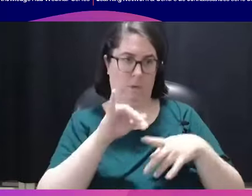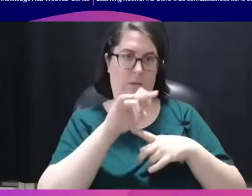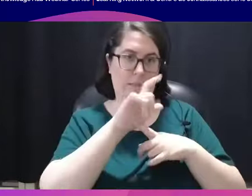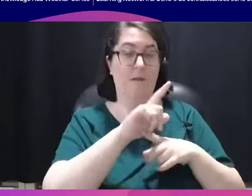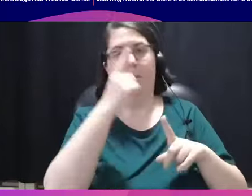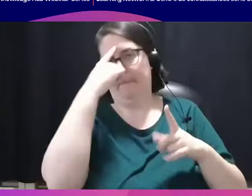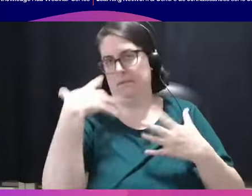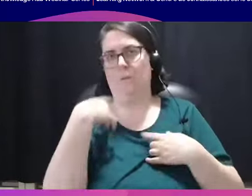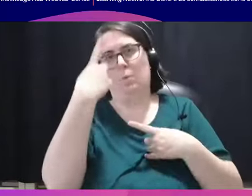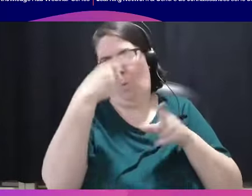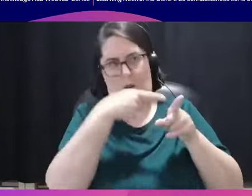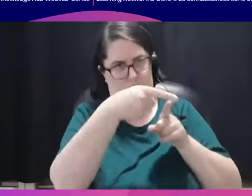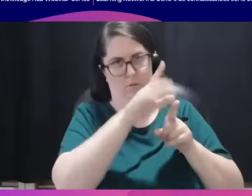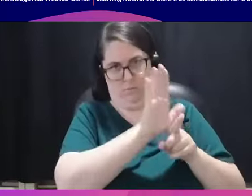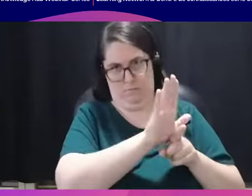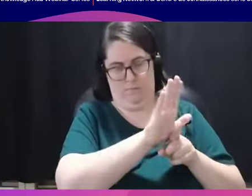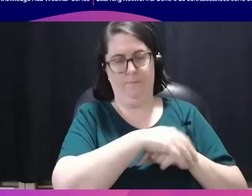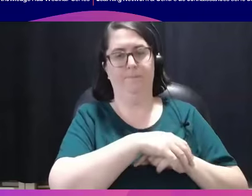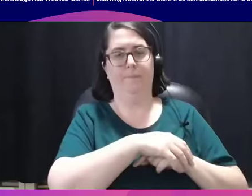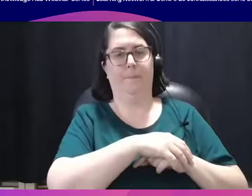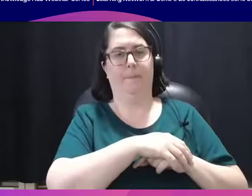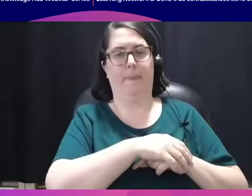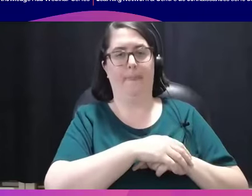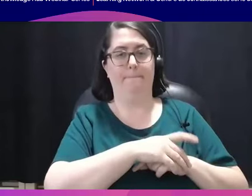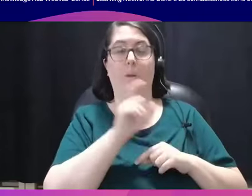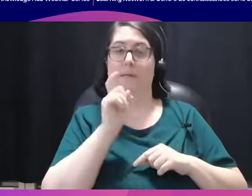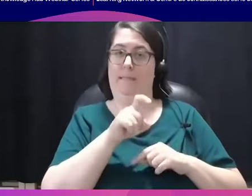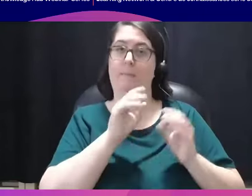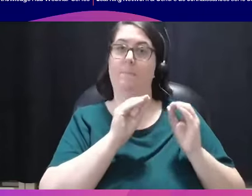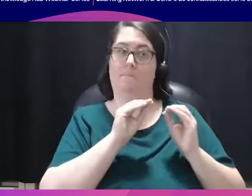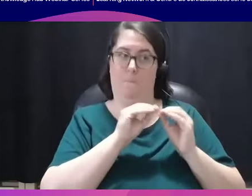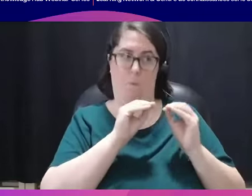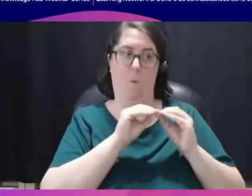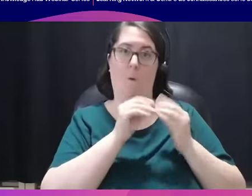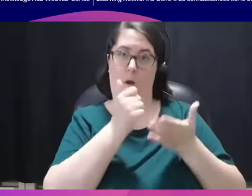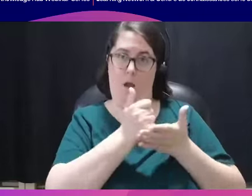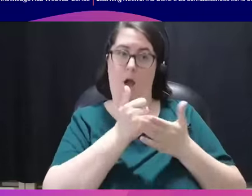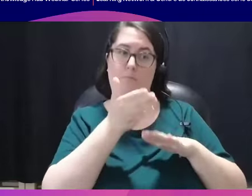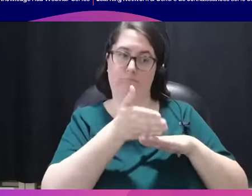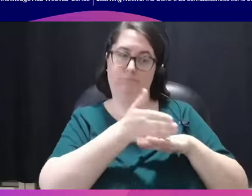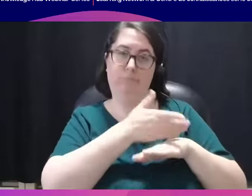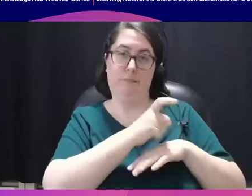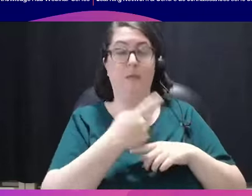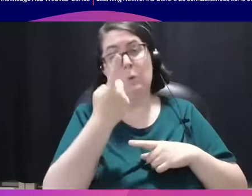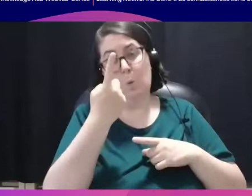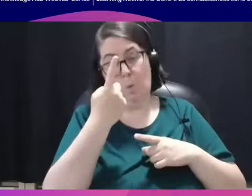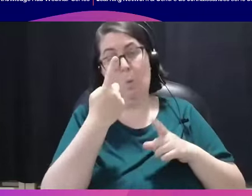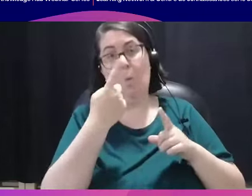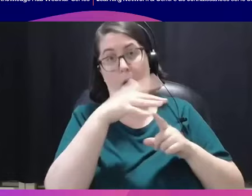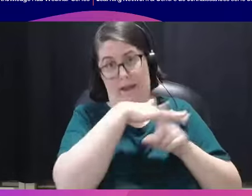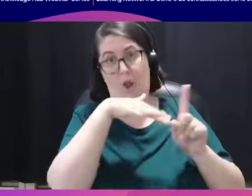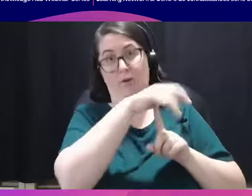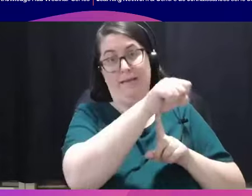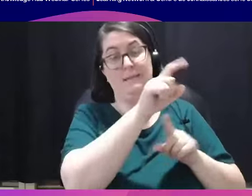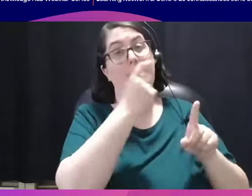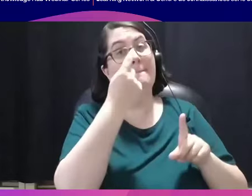just one of these efforts. We certainly need to do something about this, and this is one place to do it, but the